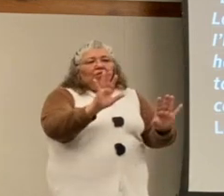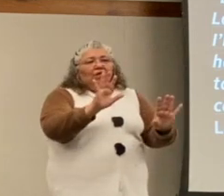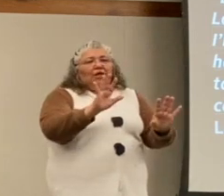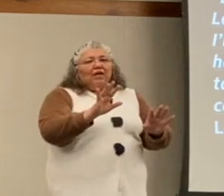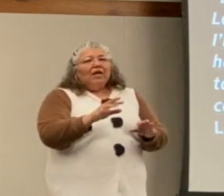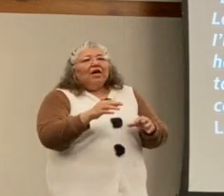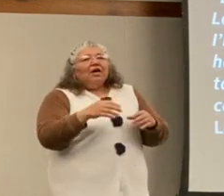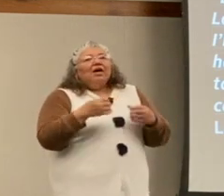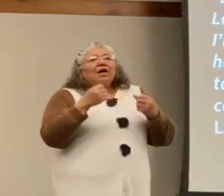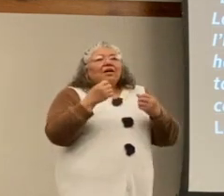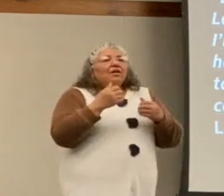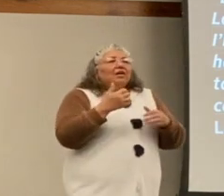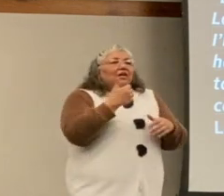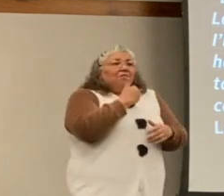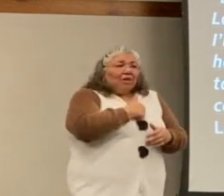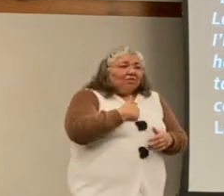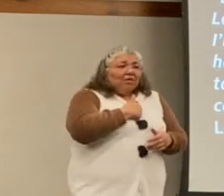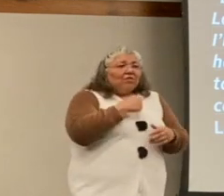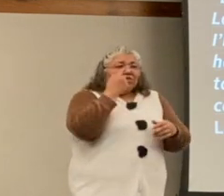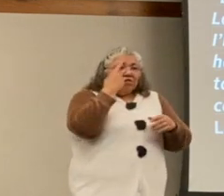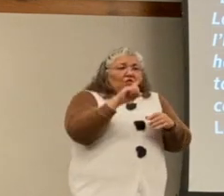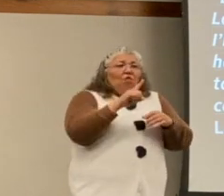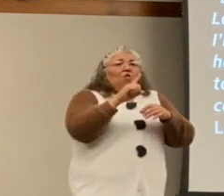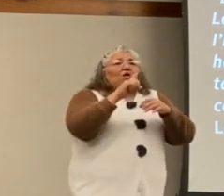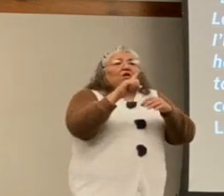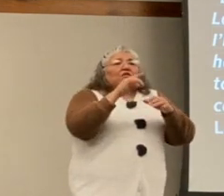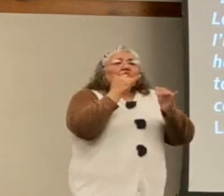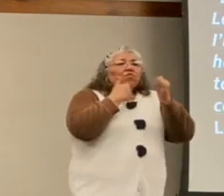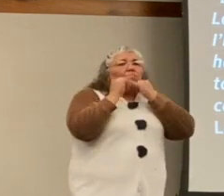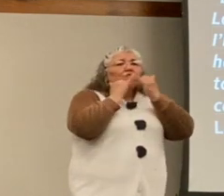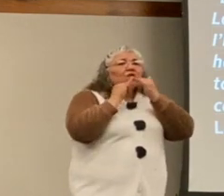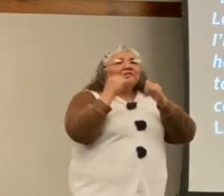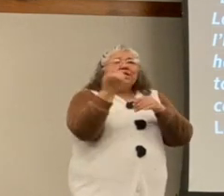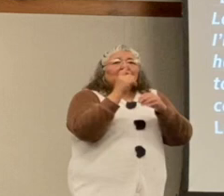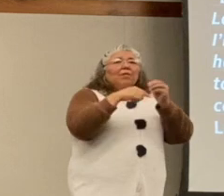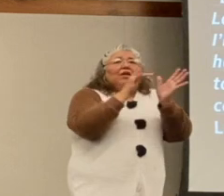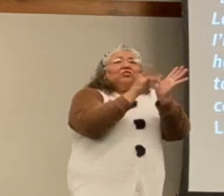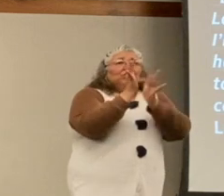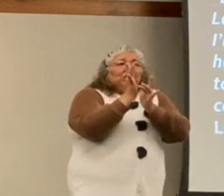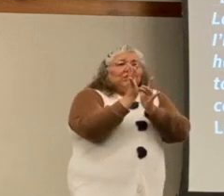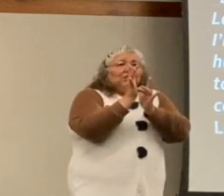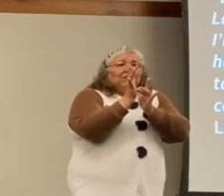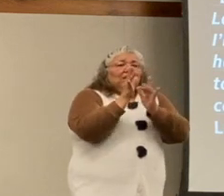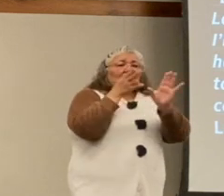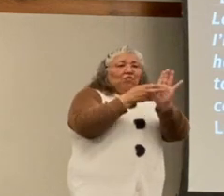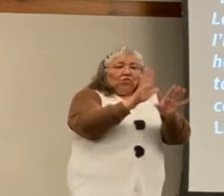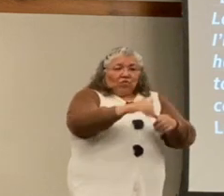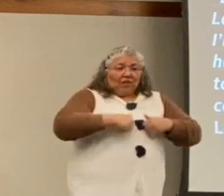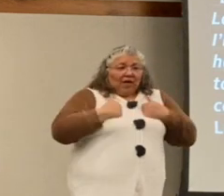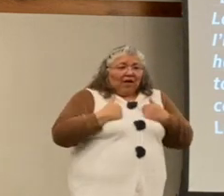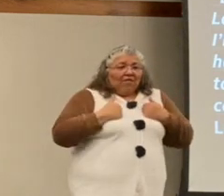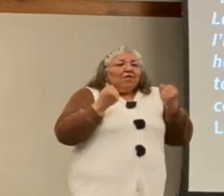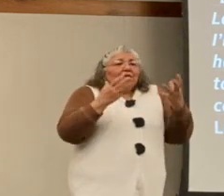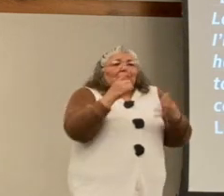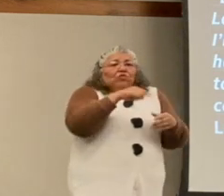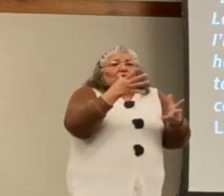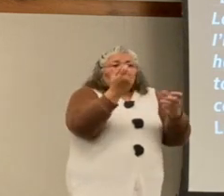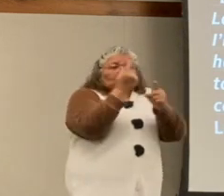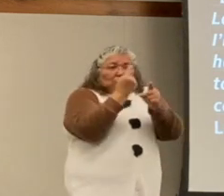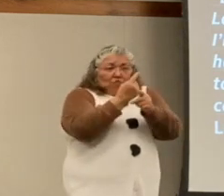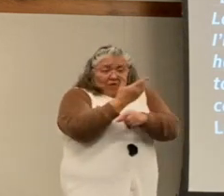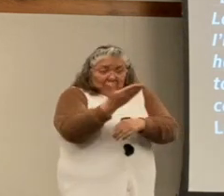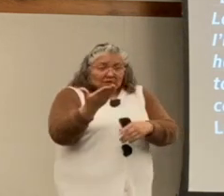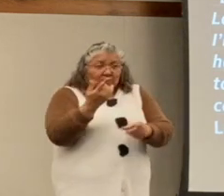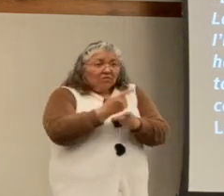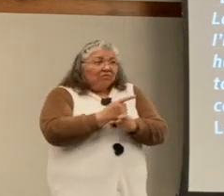actually makes amends for some wrongdoing. There's something about Jesus entering in your life that makes you want to correct things,